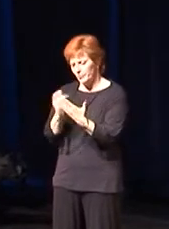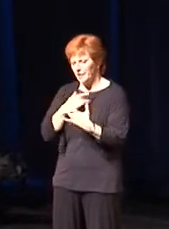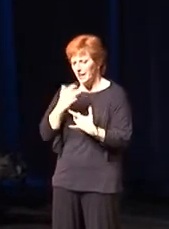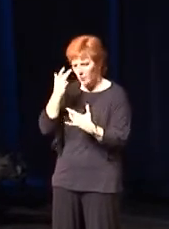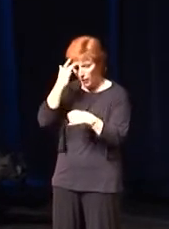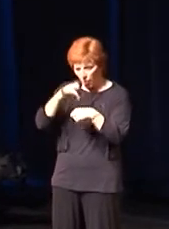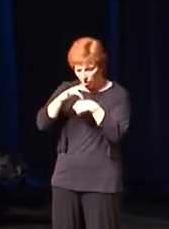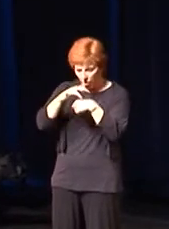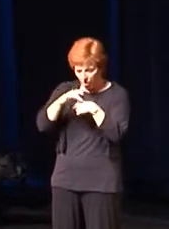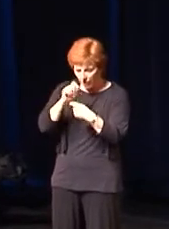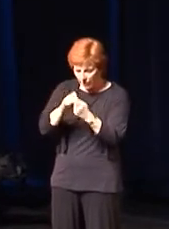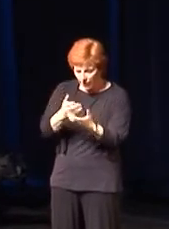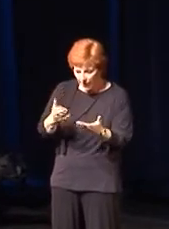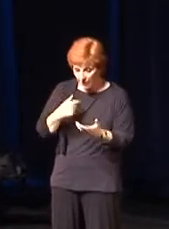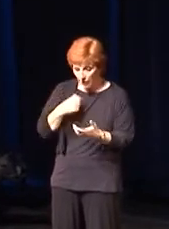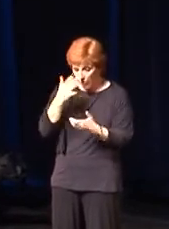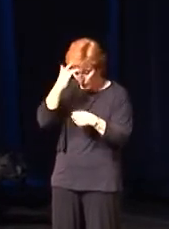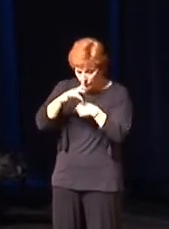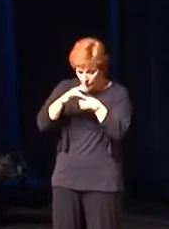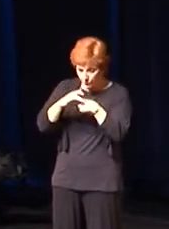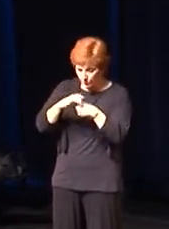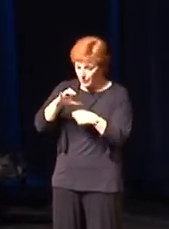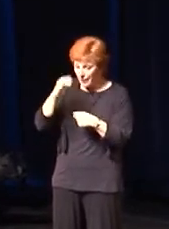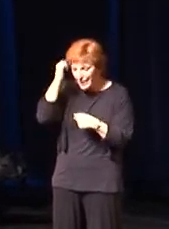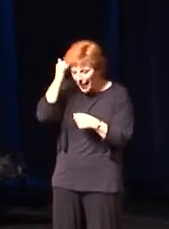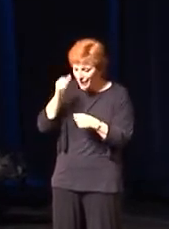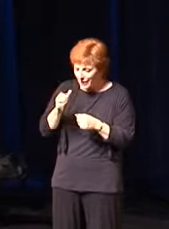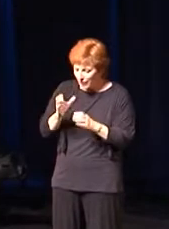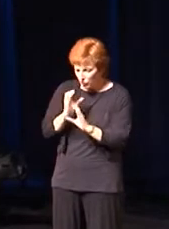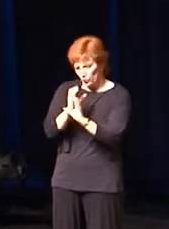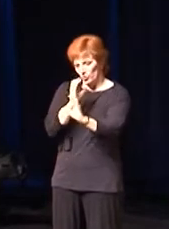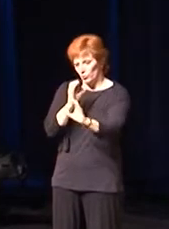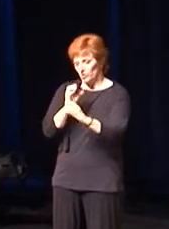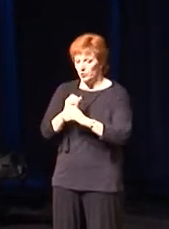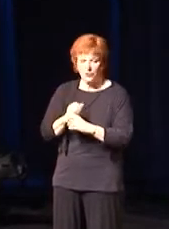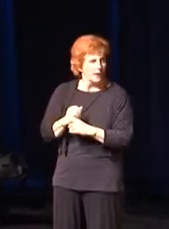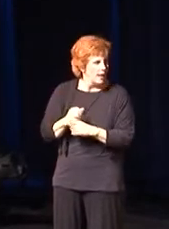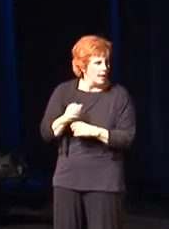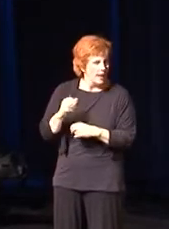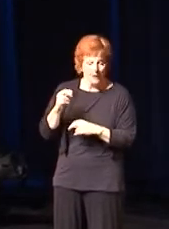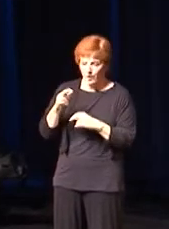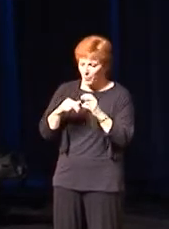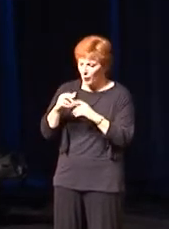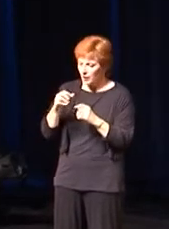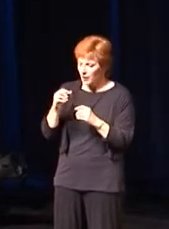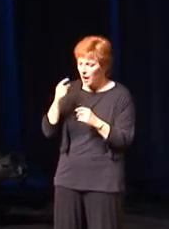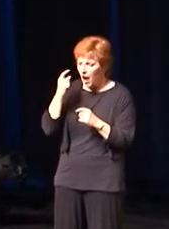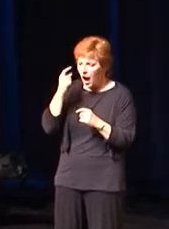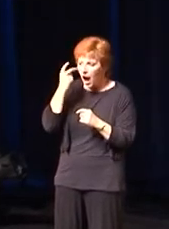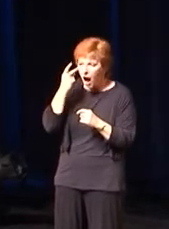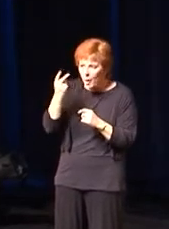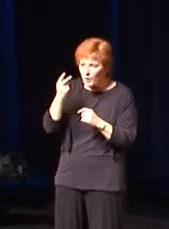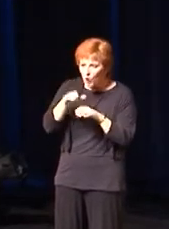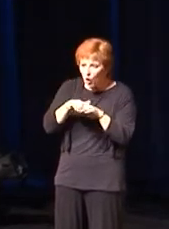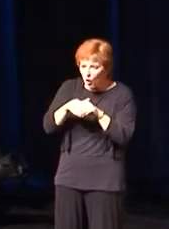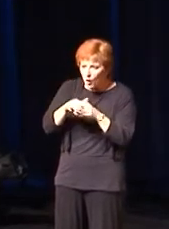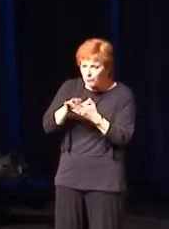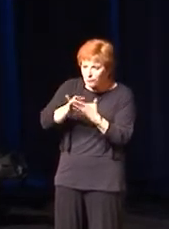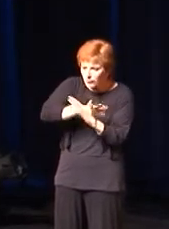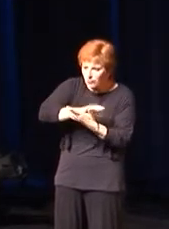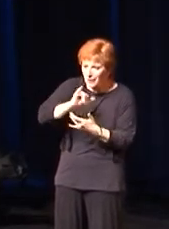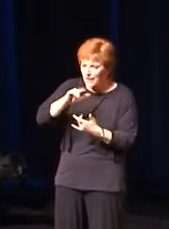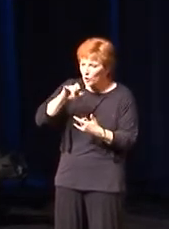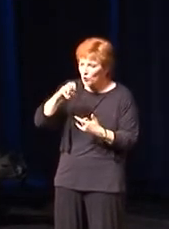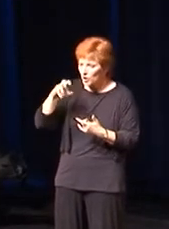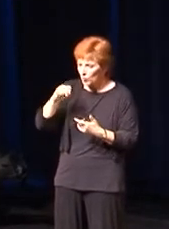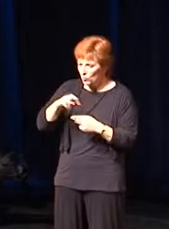fixated on things. I got fixated on cattle sheets. I got fixated on building the optical illusion room. But those are things that actually ended up helping